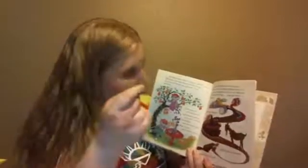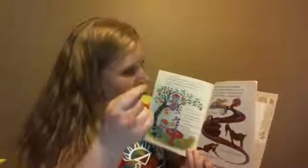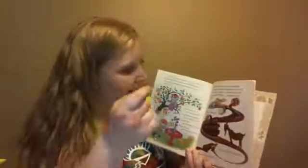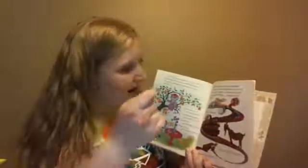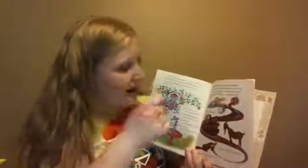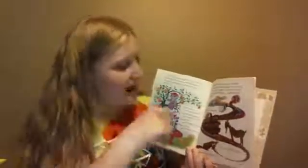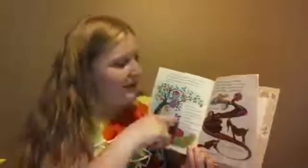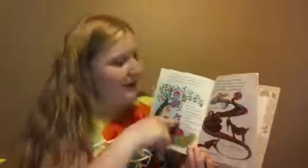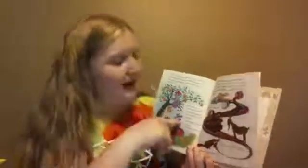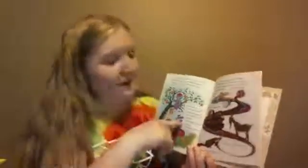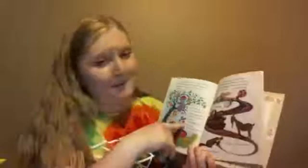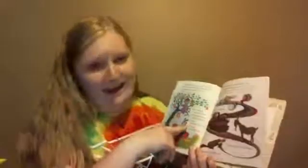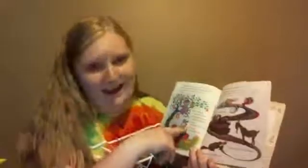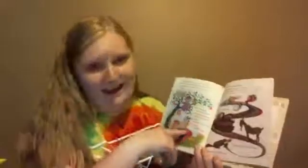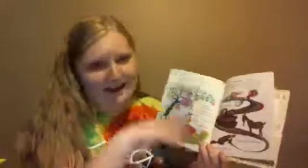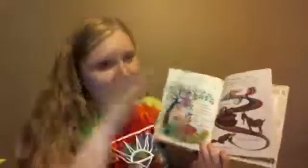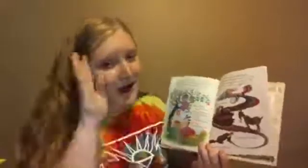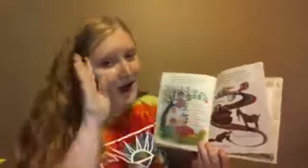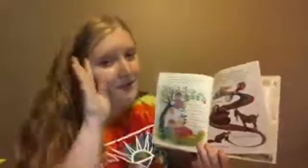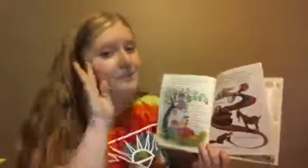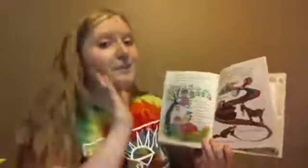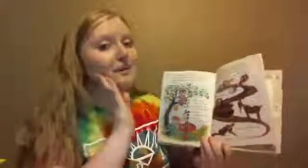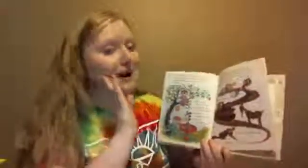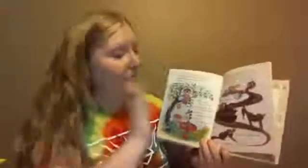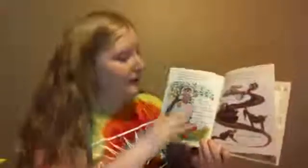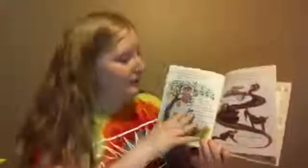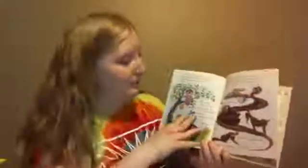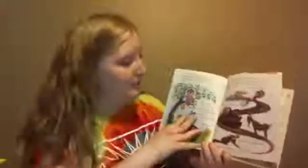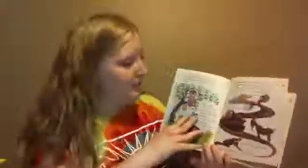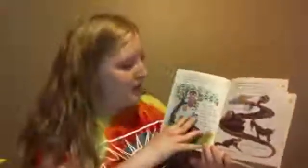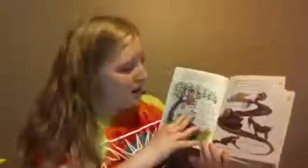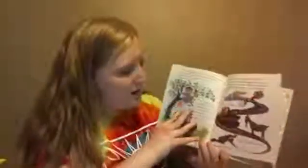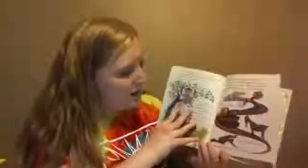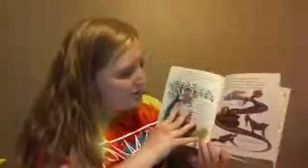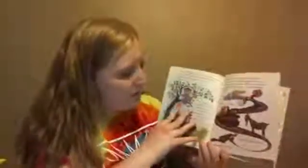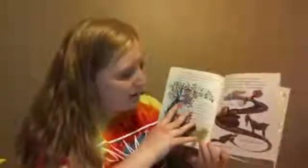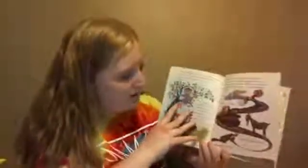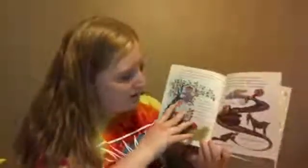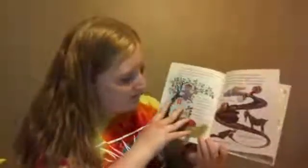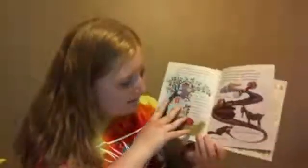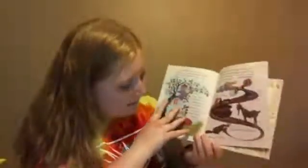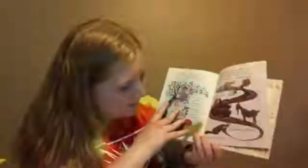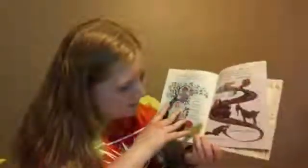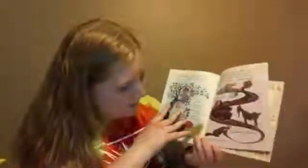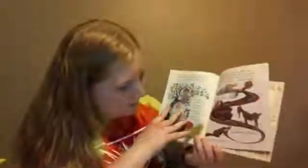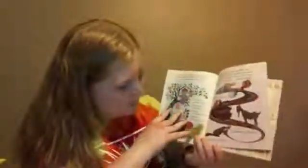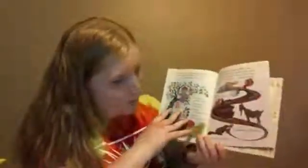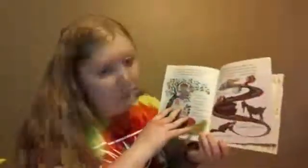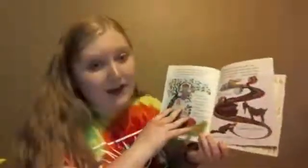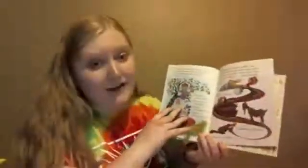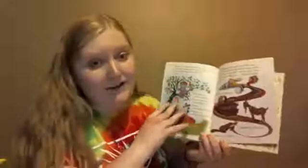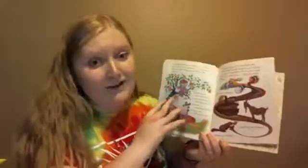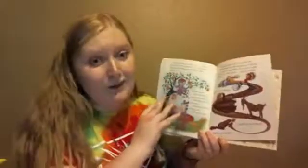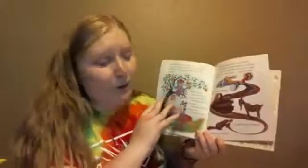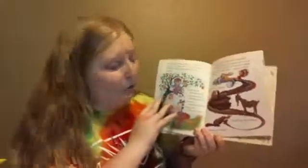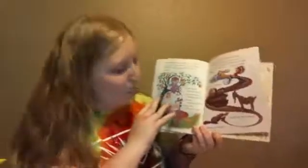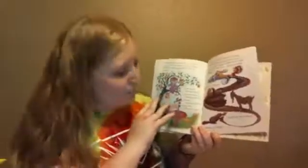black, and that made brown. Brown as a tugboat, brown as an old